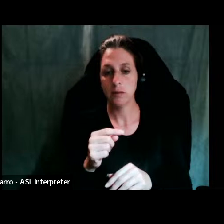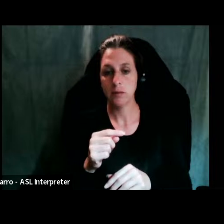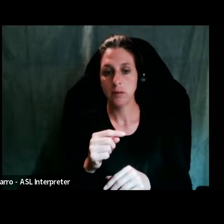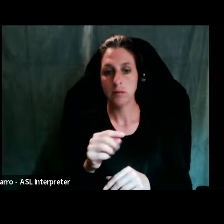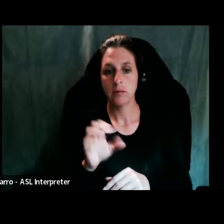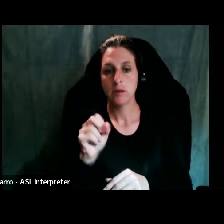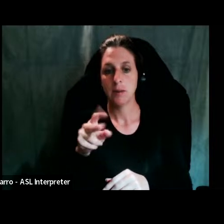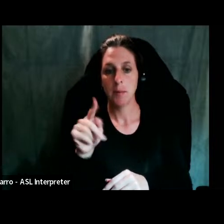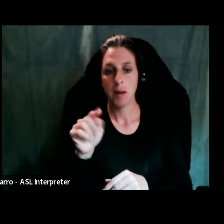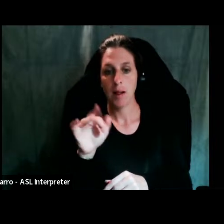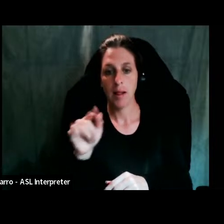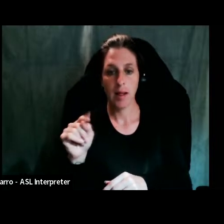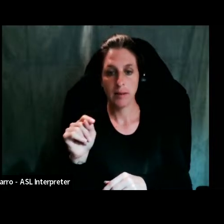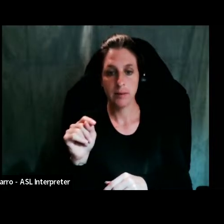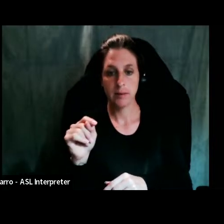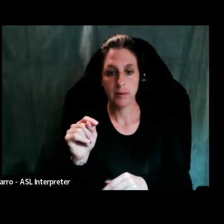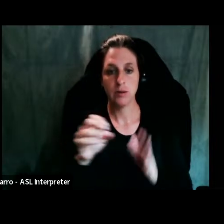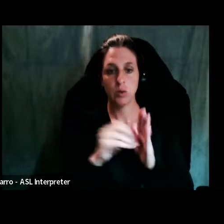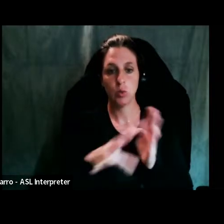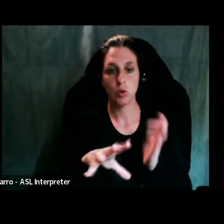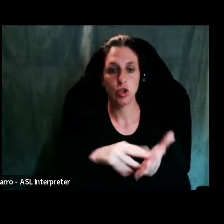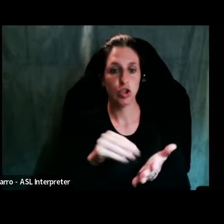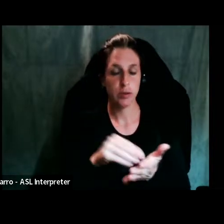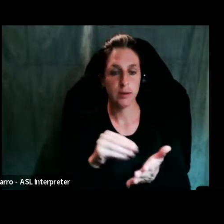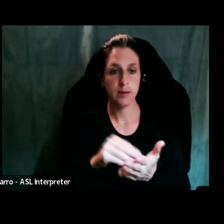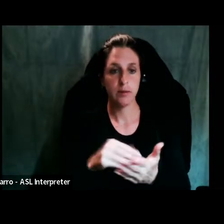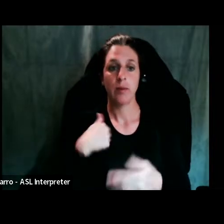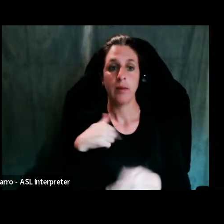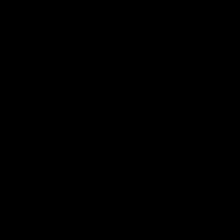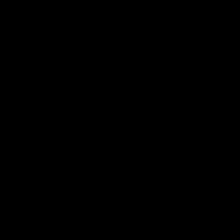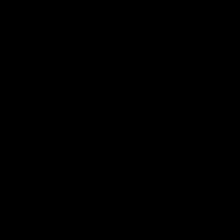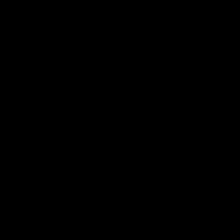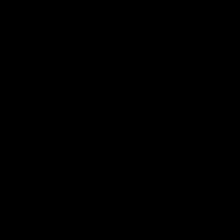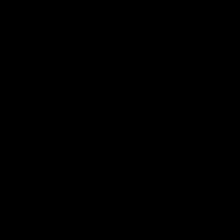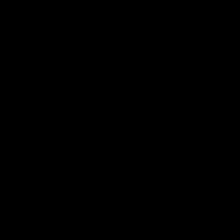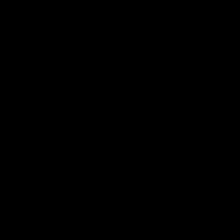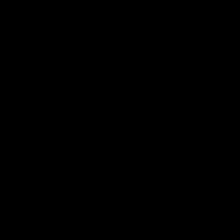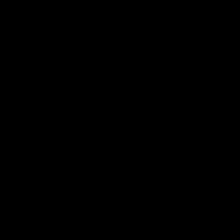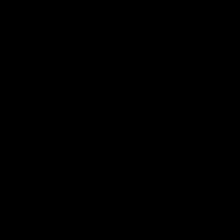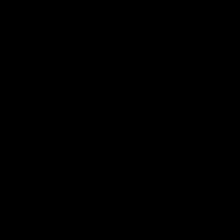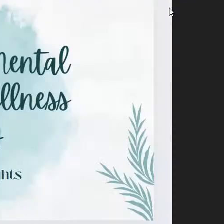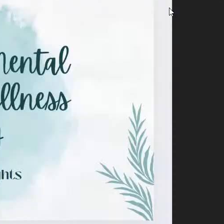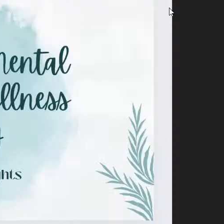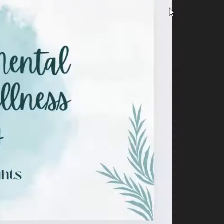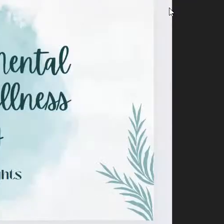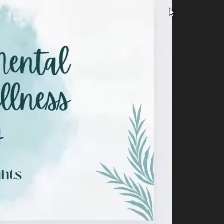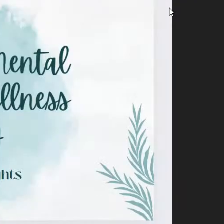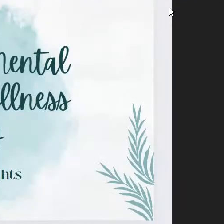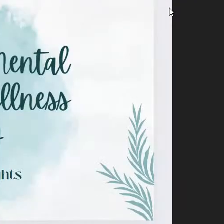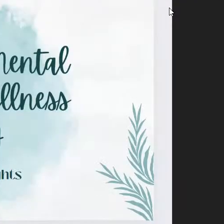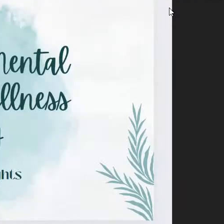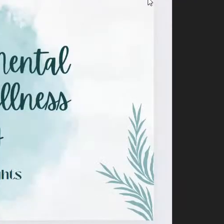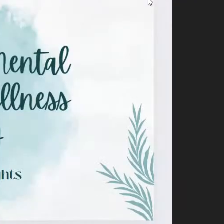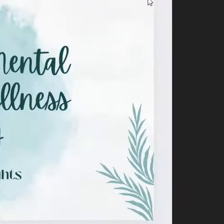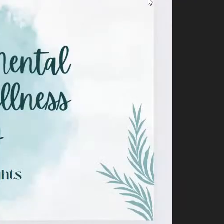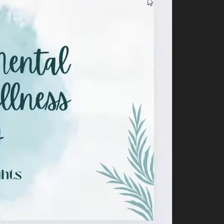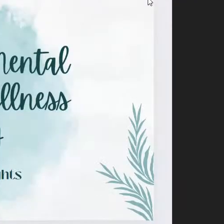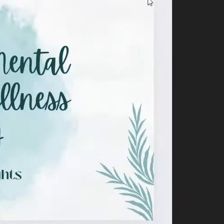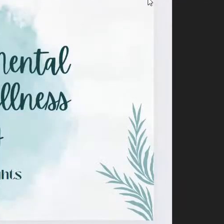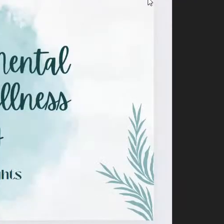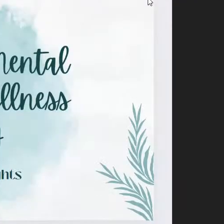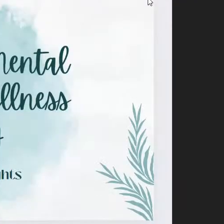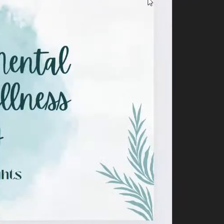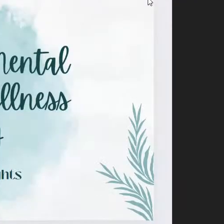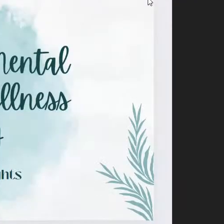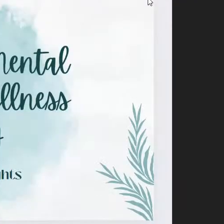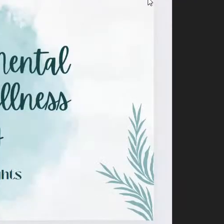ahead, Superintendent Booker. Thank you. So this evening, I'm really pleased to welcome April Torres and her whole wellness team to